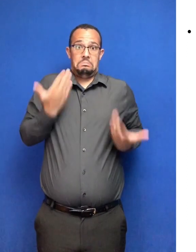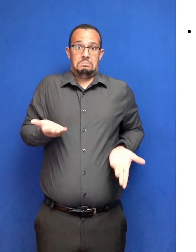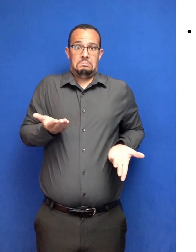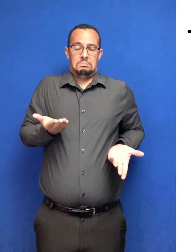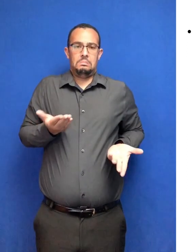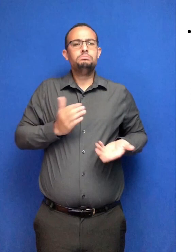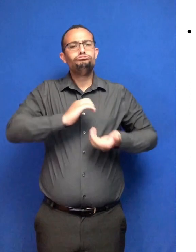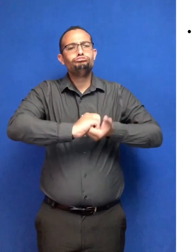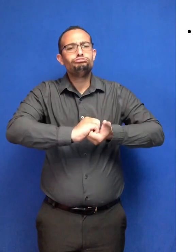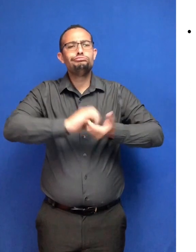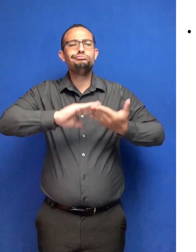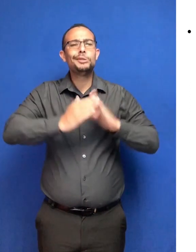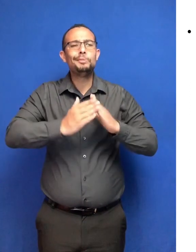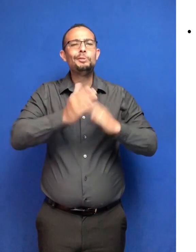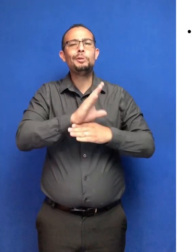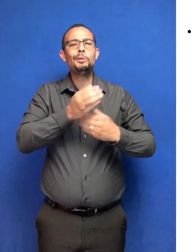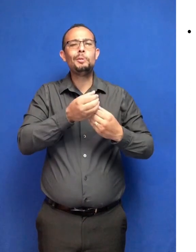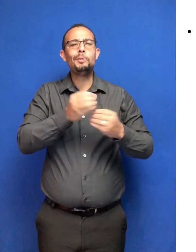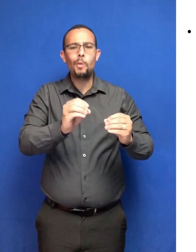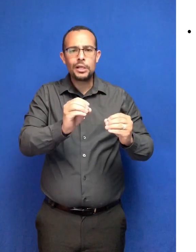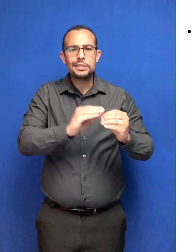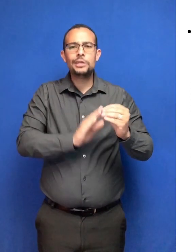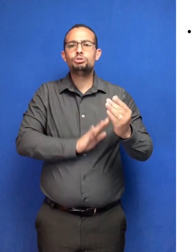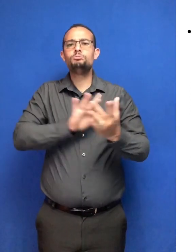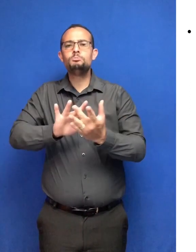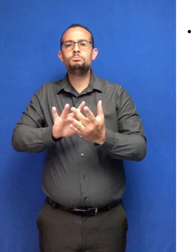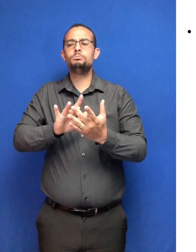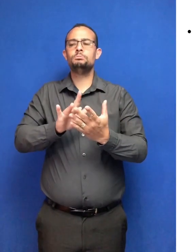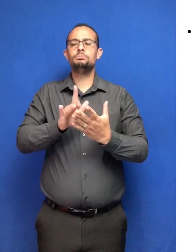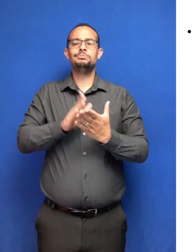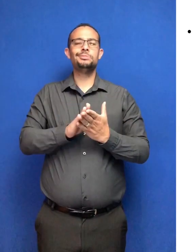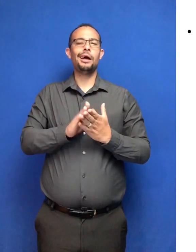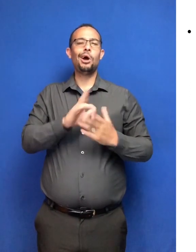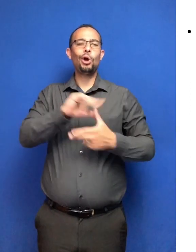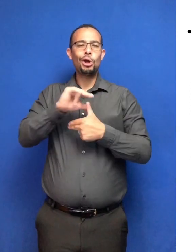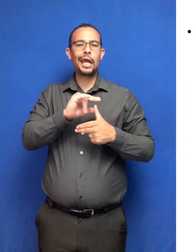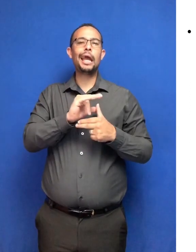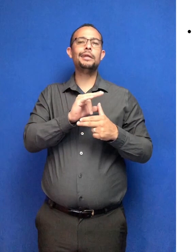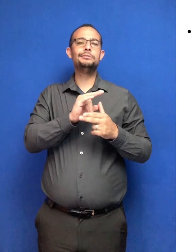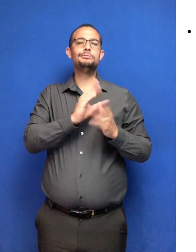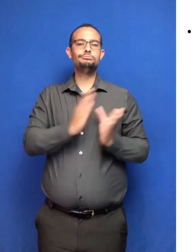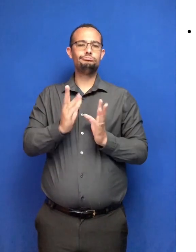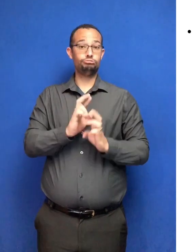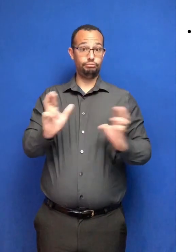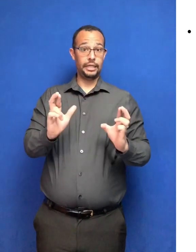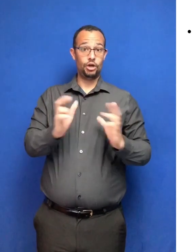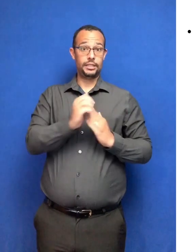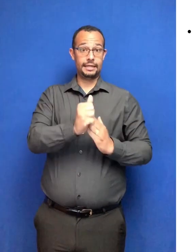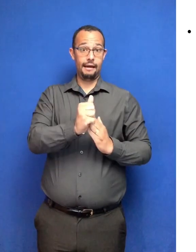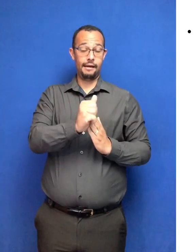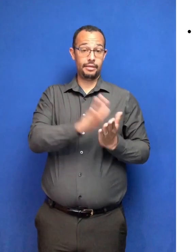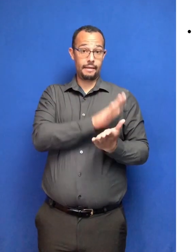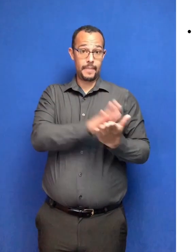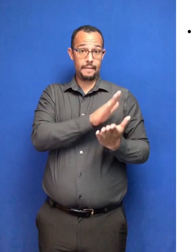community organizations. Reach out to some of the resources that are found in the Hurricane Preparedness Guide full pamphlet from